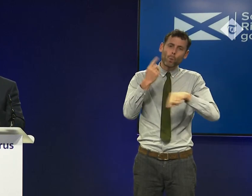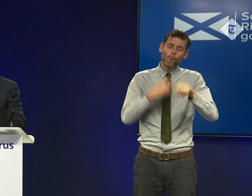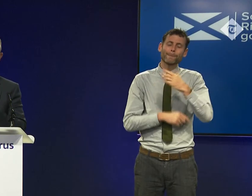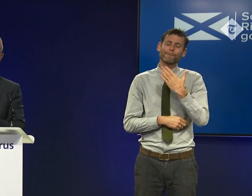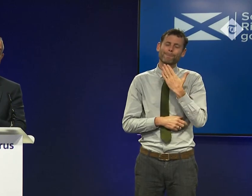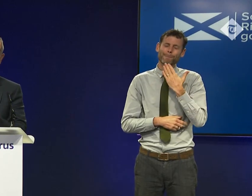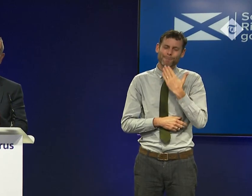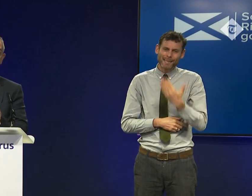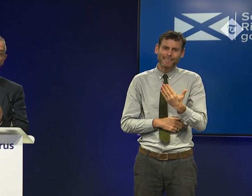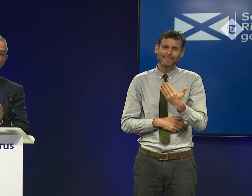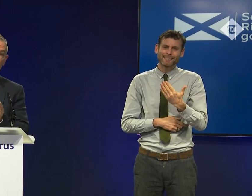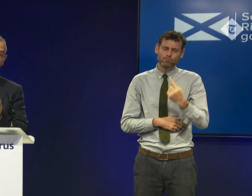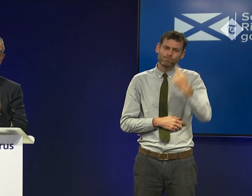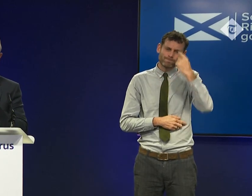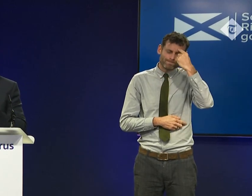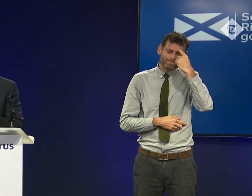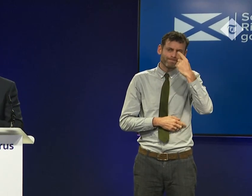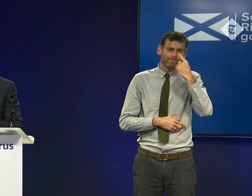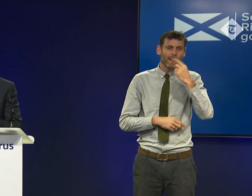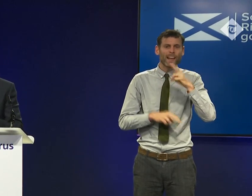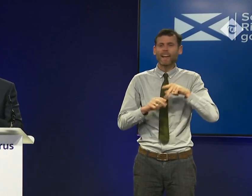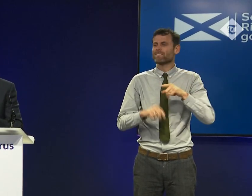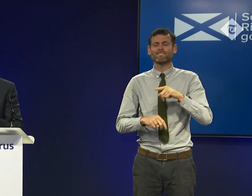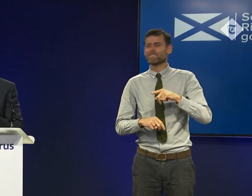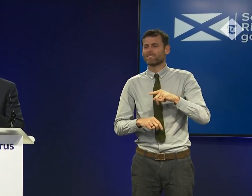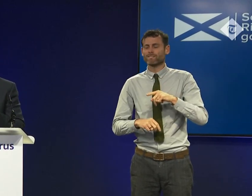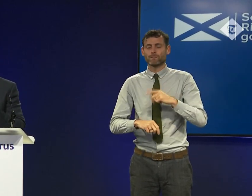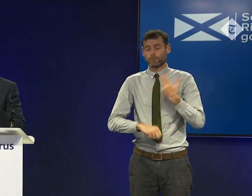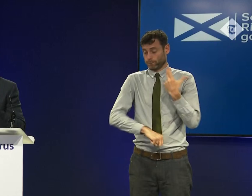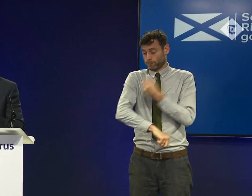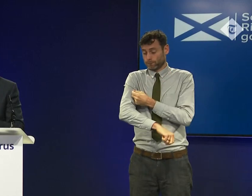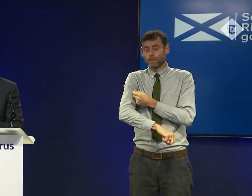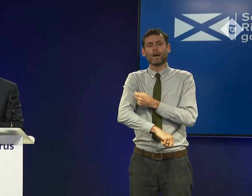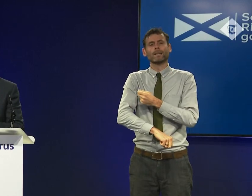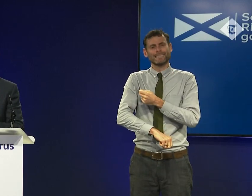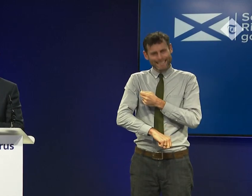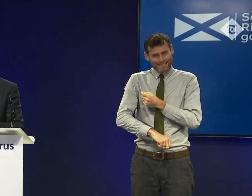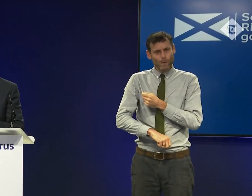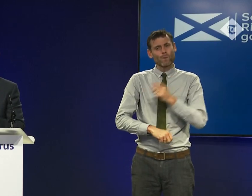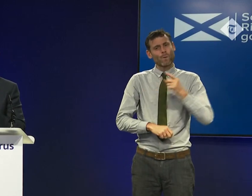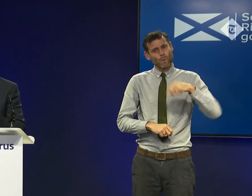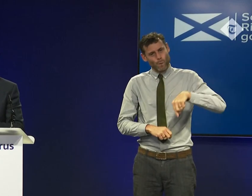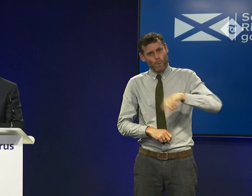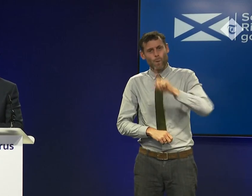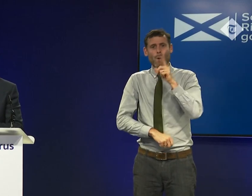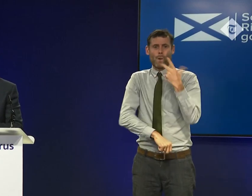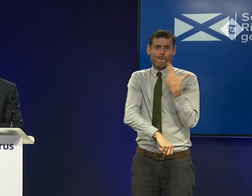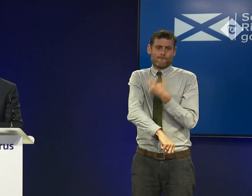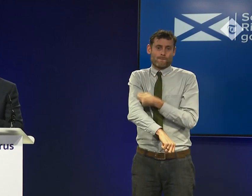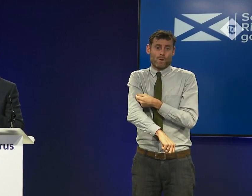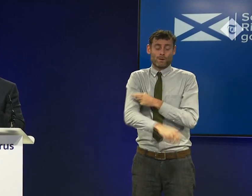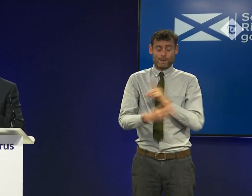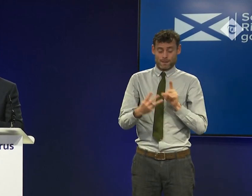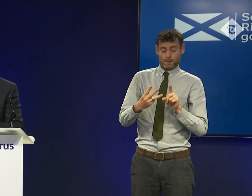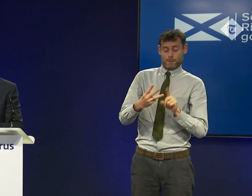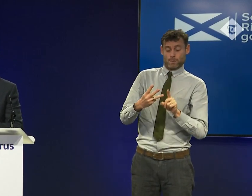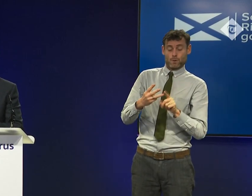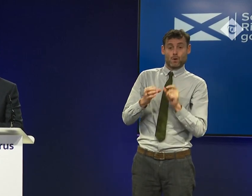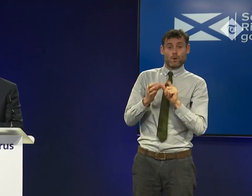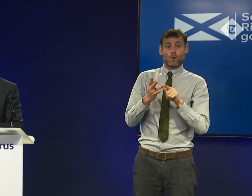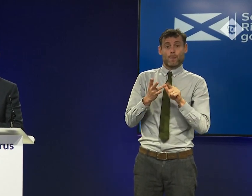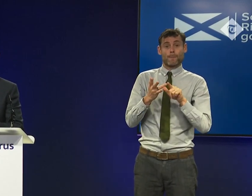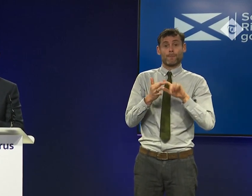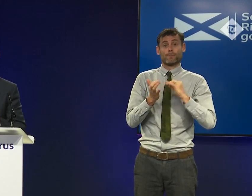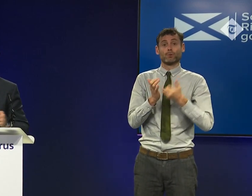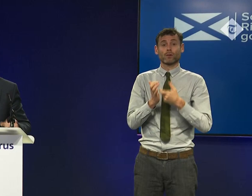please don't ignore this. If you've not had your primary course, get your primary course. If you're due your booster, go for your